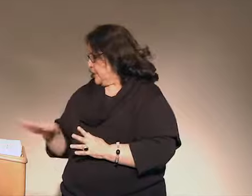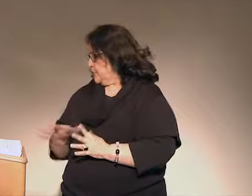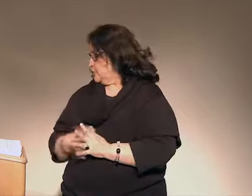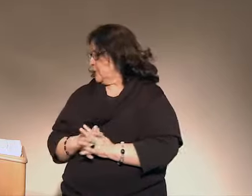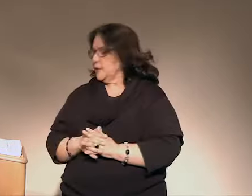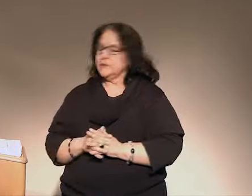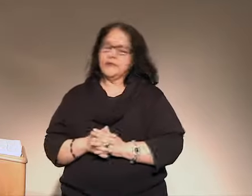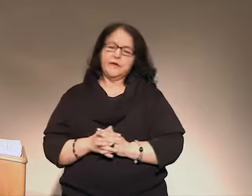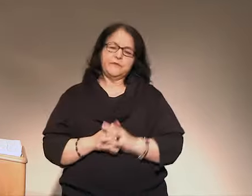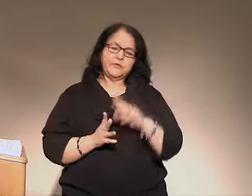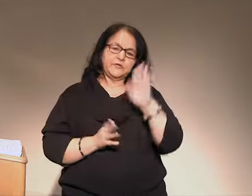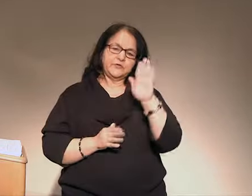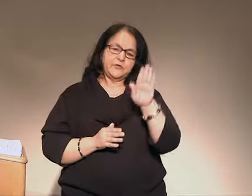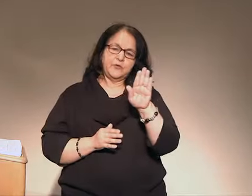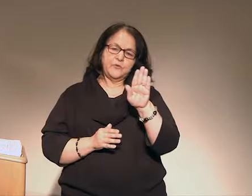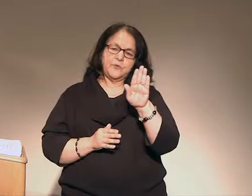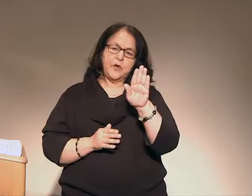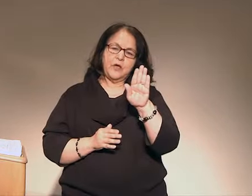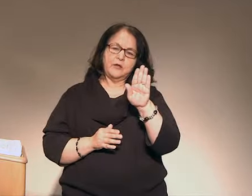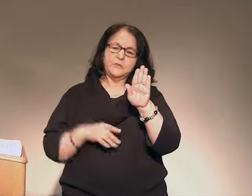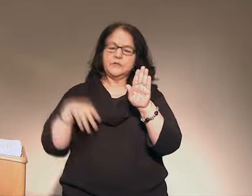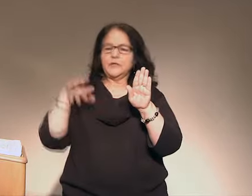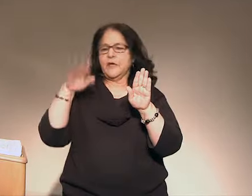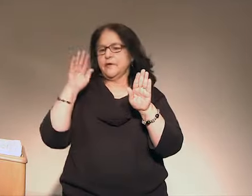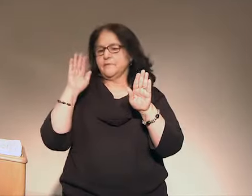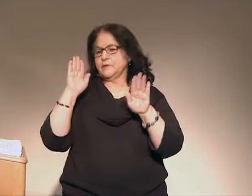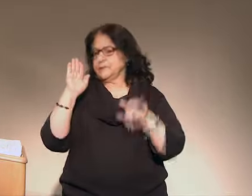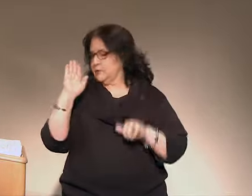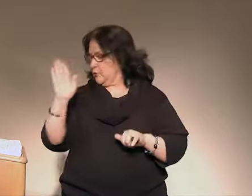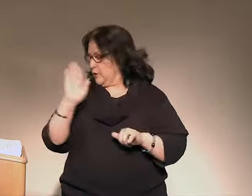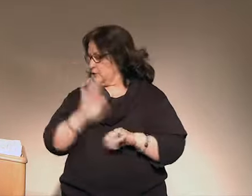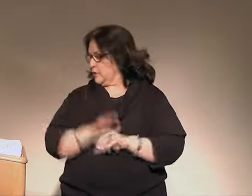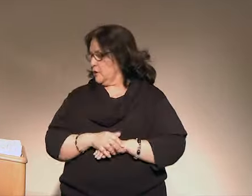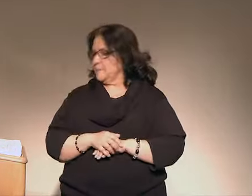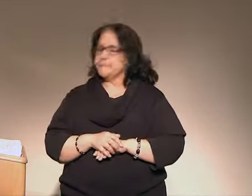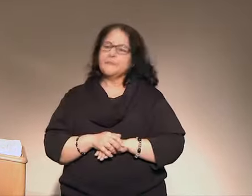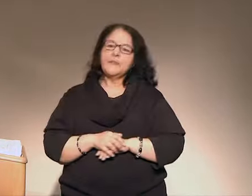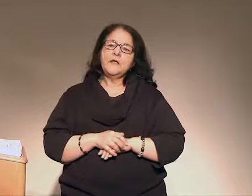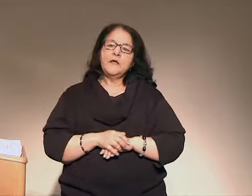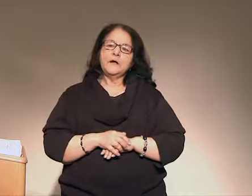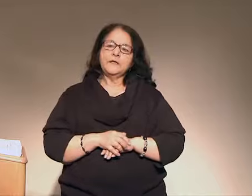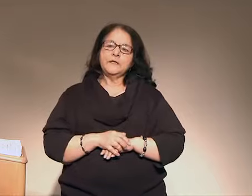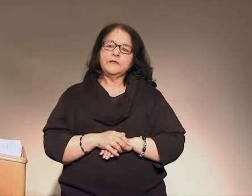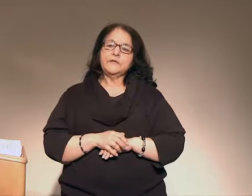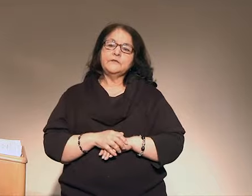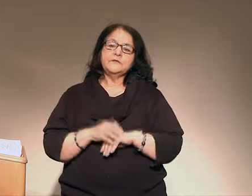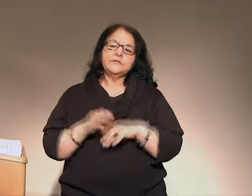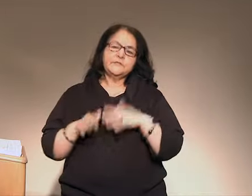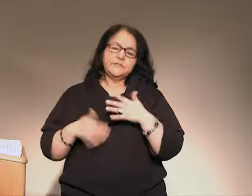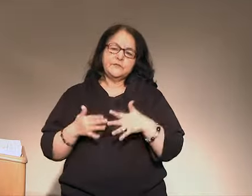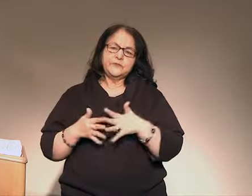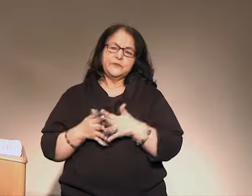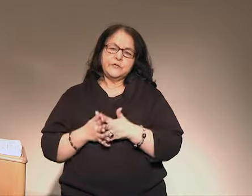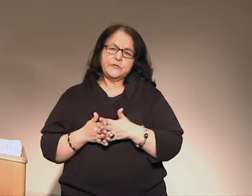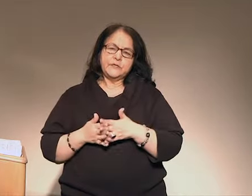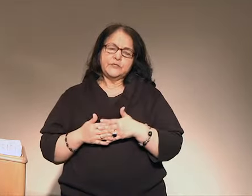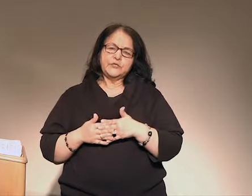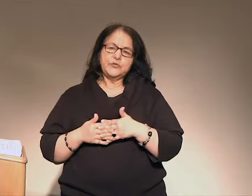page 9, they have the yes-no column, and then they have the WH column. In the DVD, if you look at it, it shows